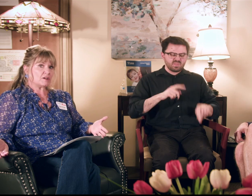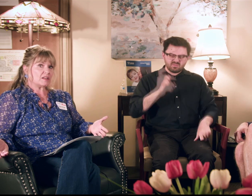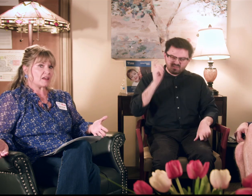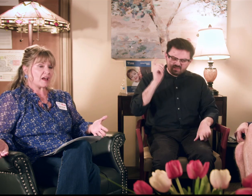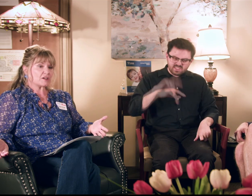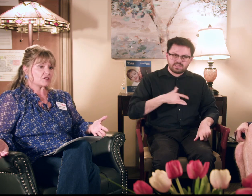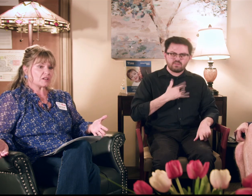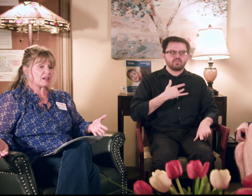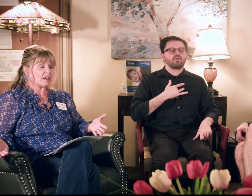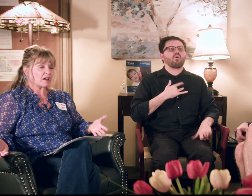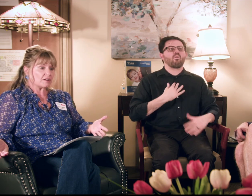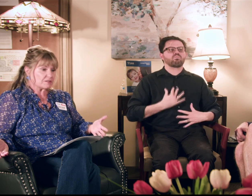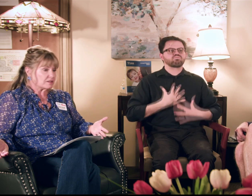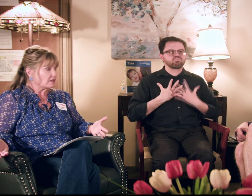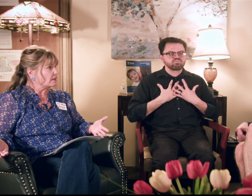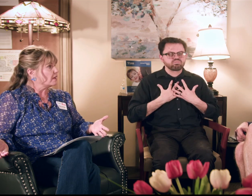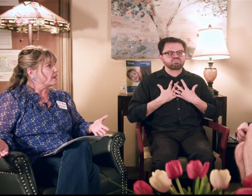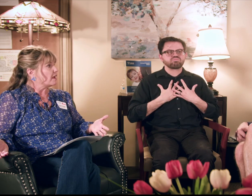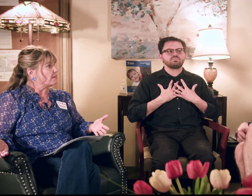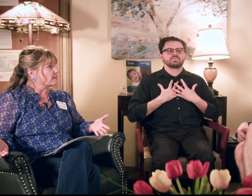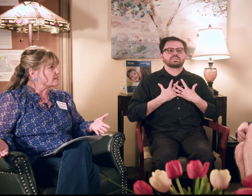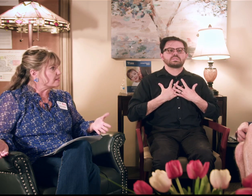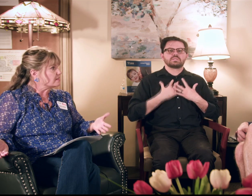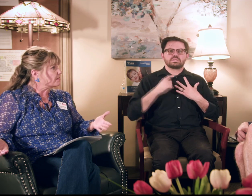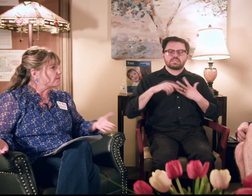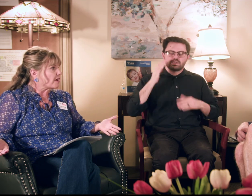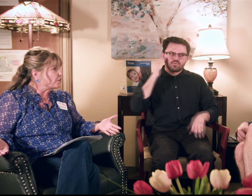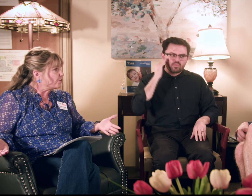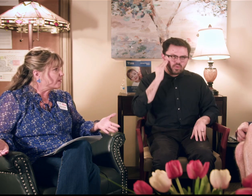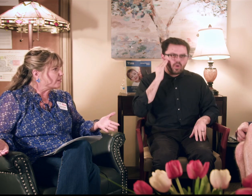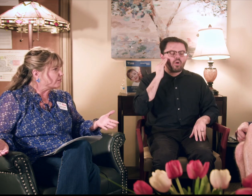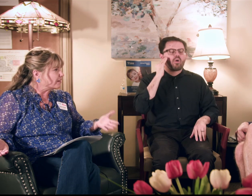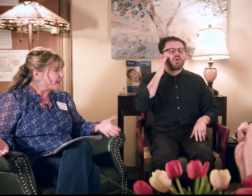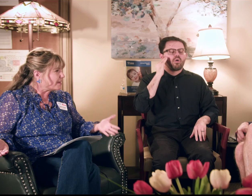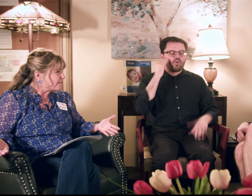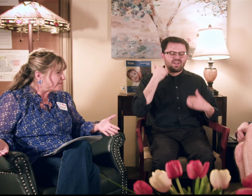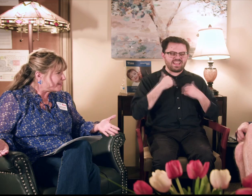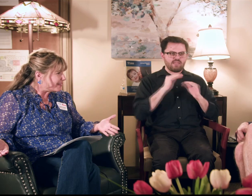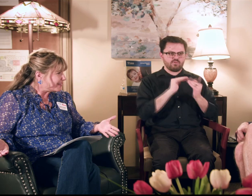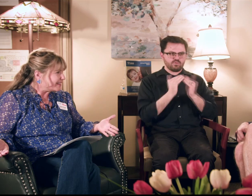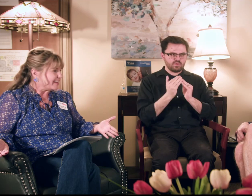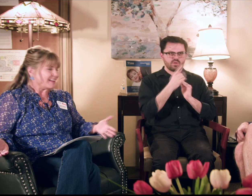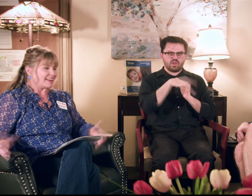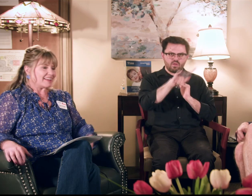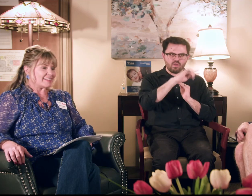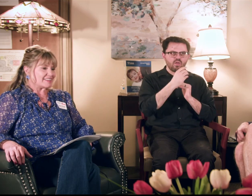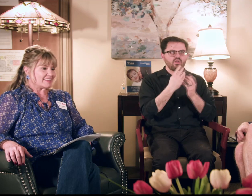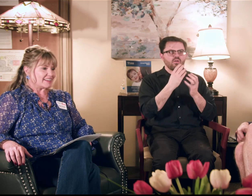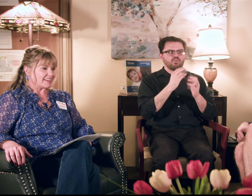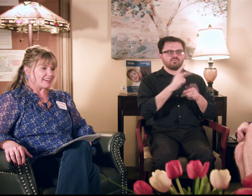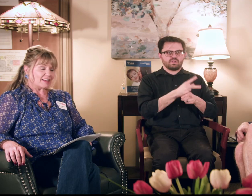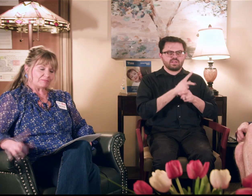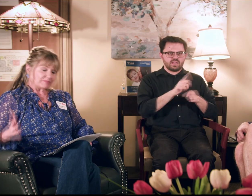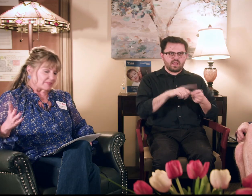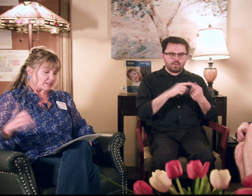there's a community that actually cares and that sees the value in their life. And